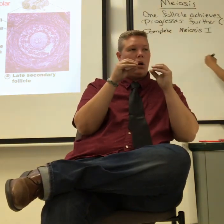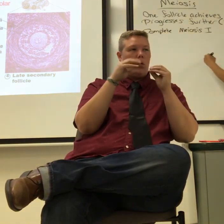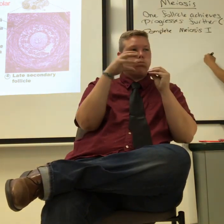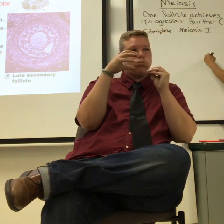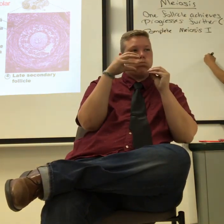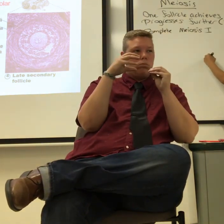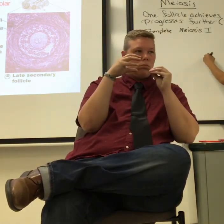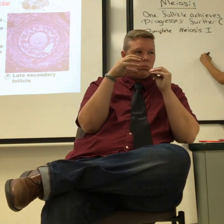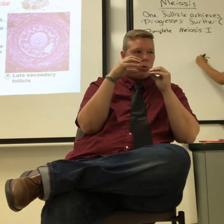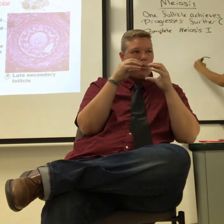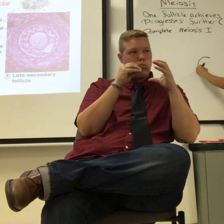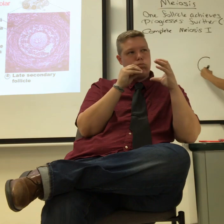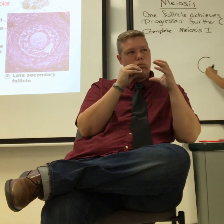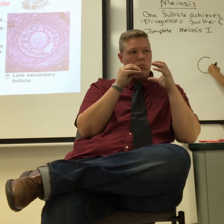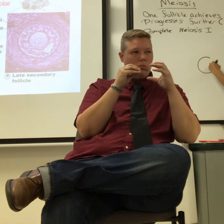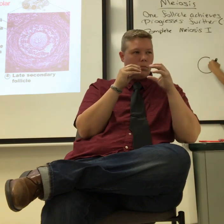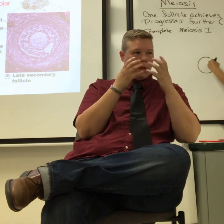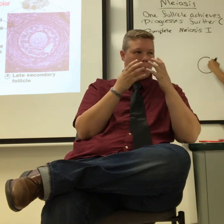cytoplasm.